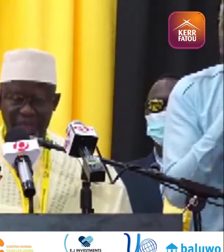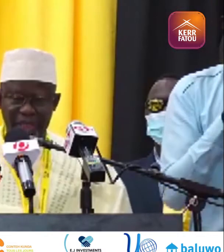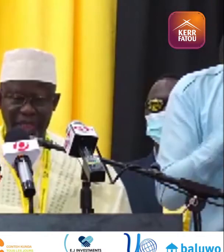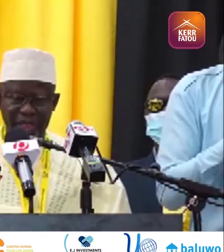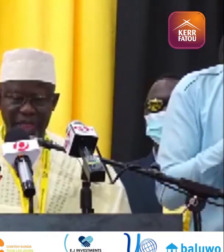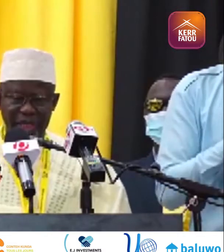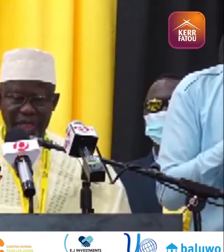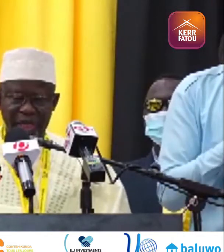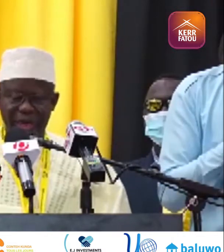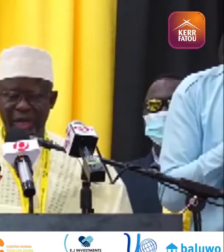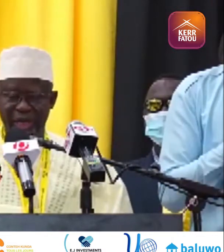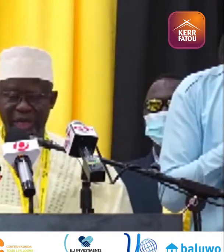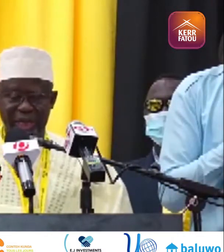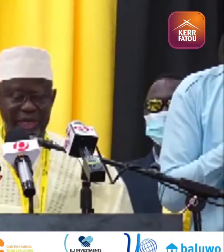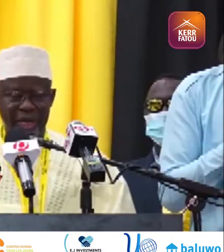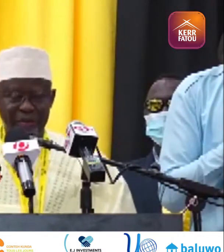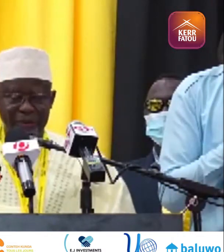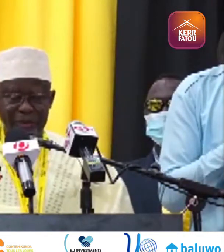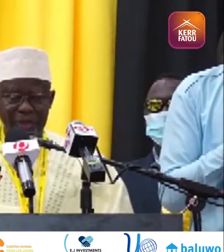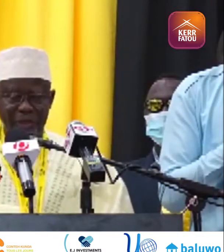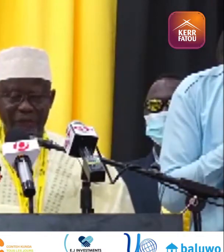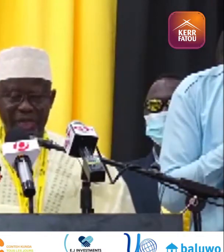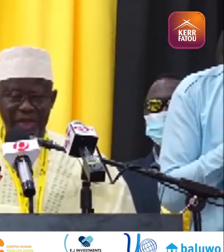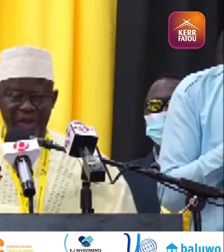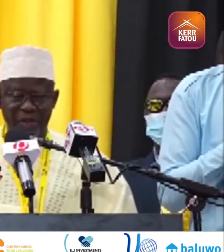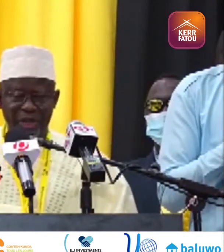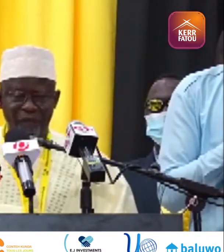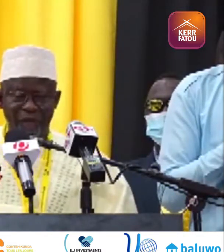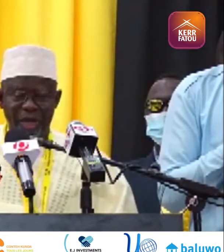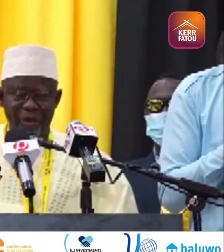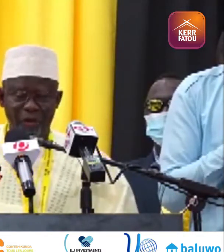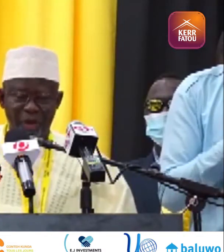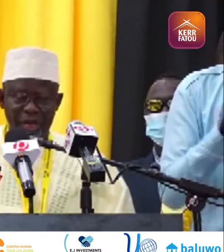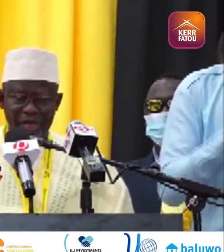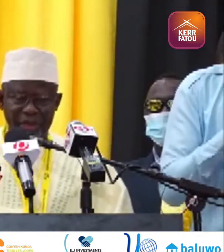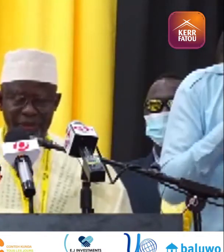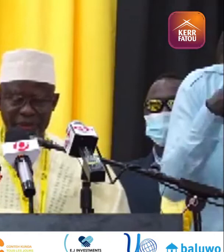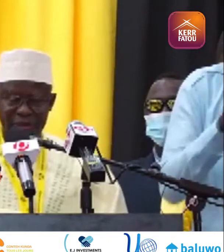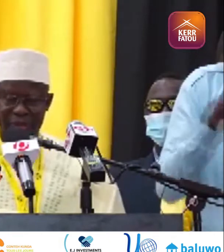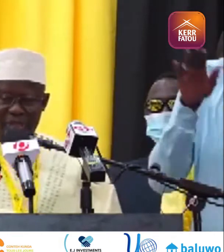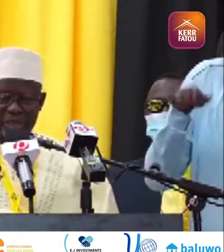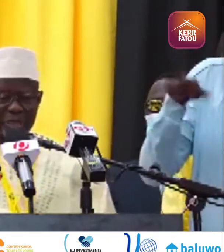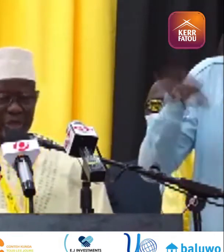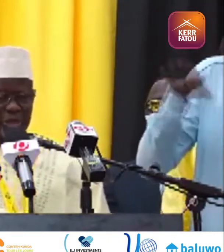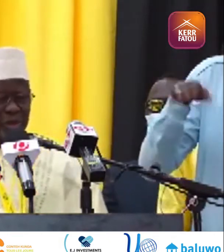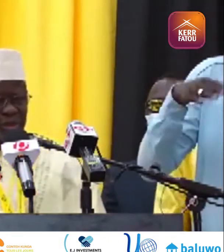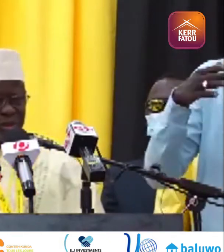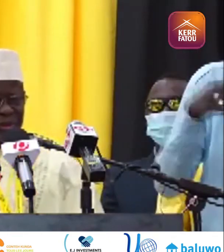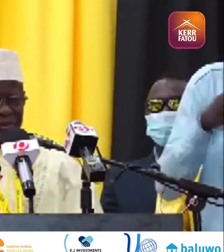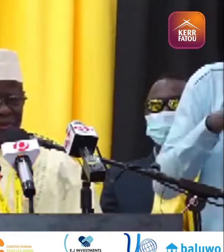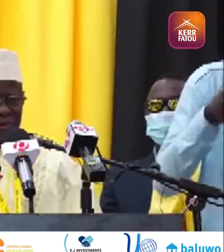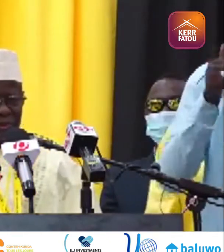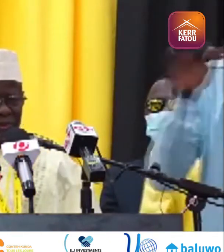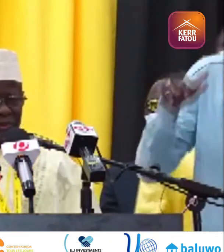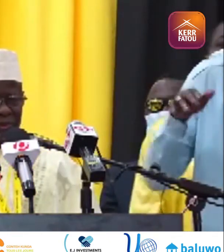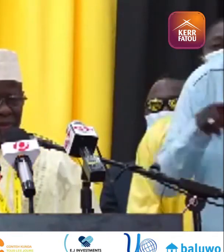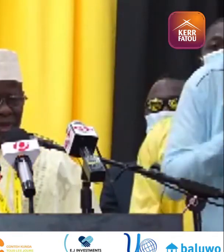Pichabure Chachi Kejam, the fine now, then Funeka Lukoner. So,